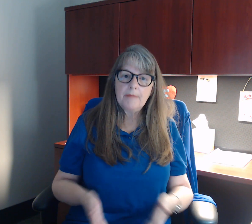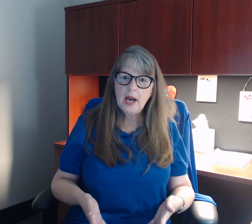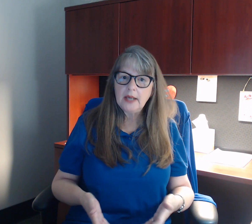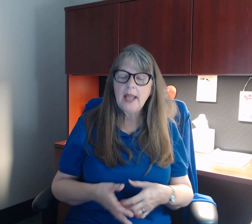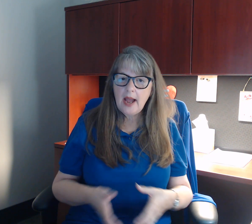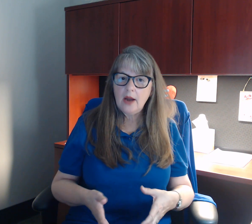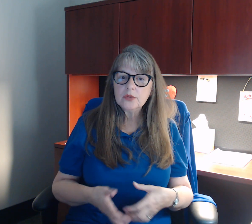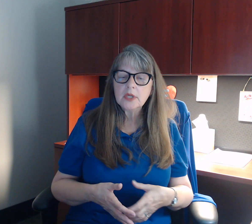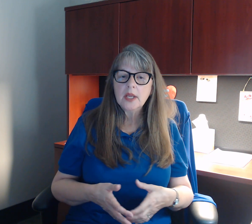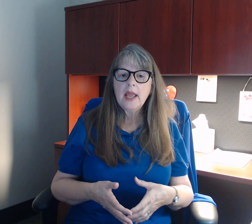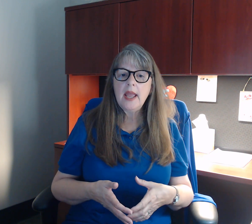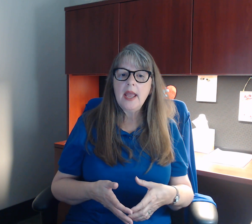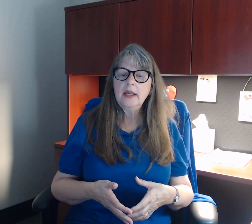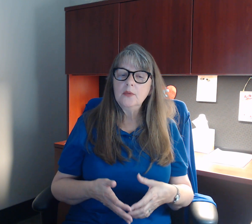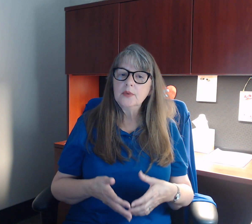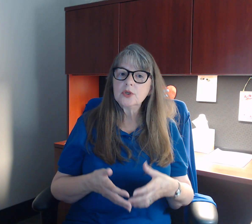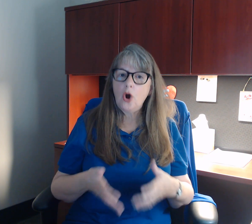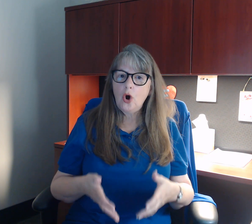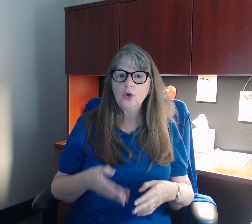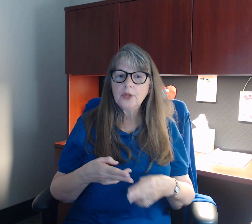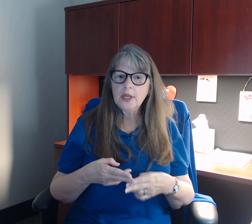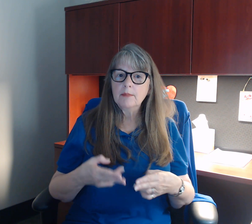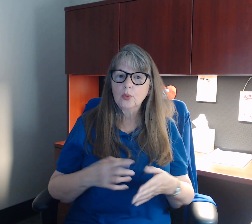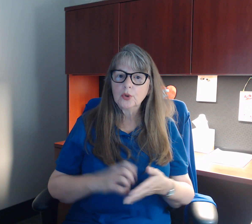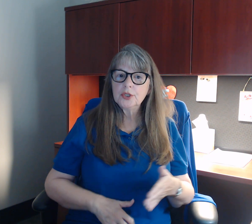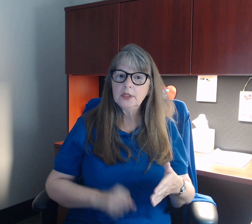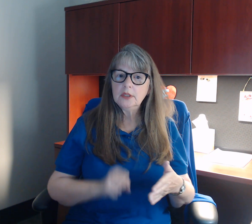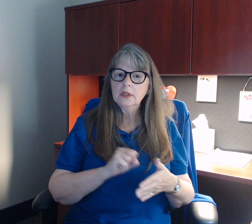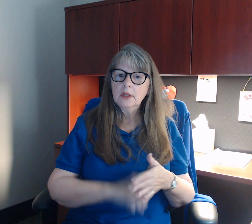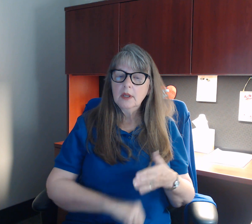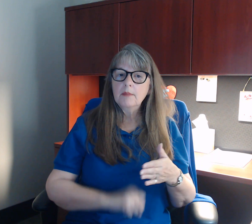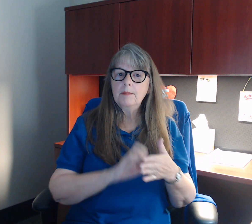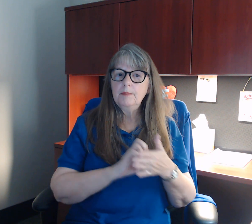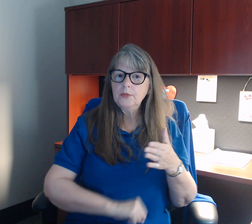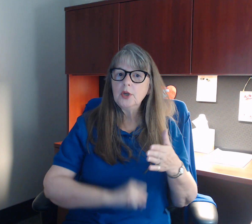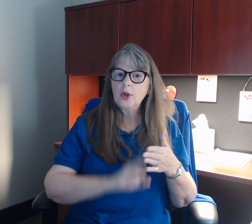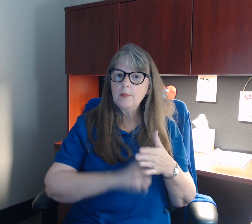body out, and it was called an abortion, but